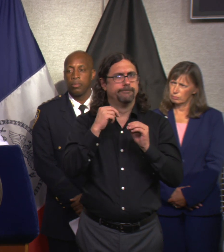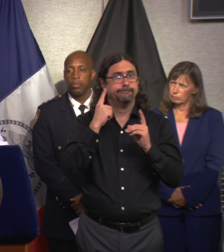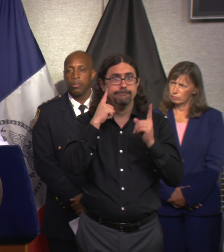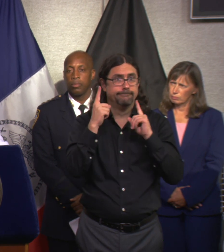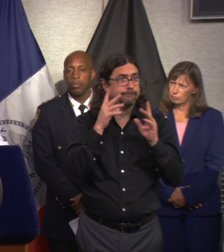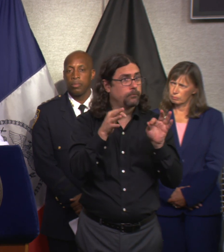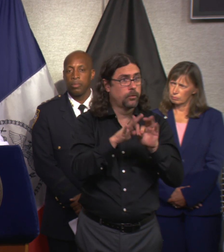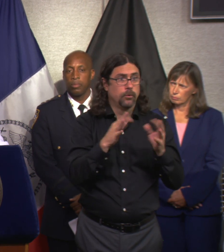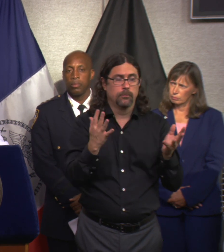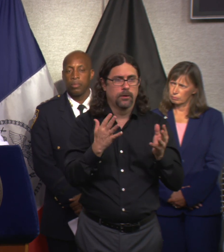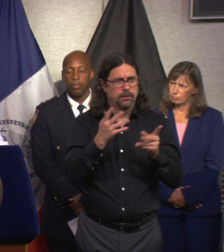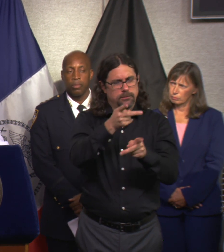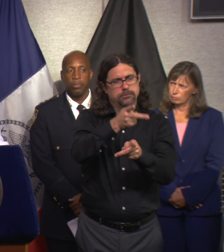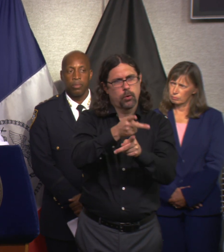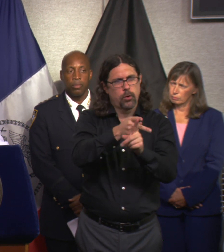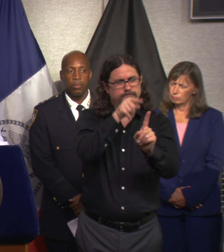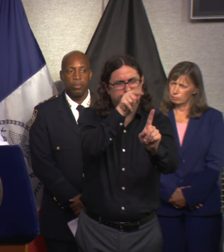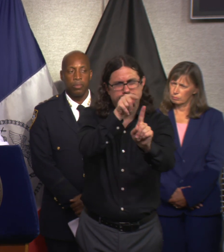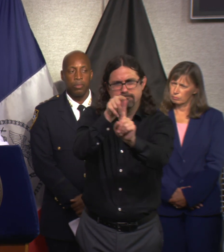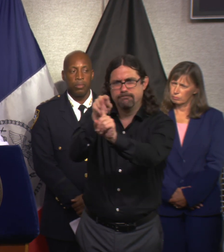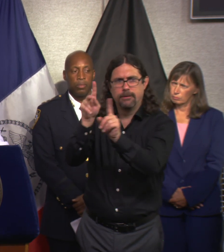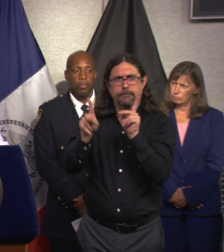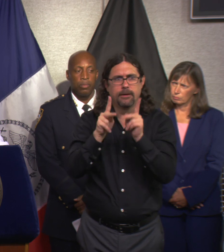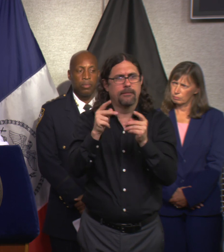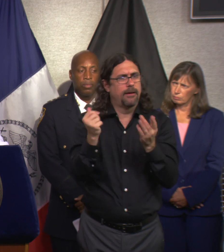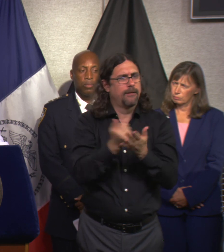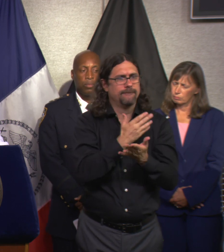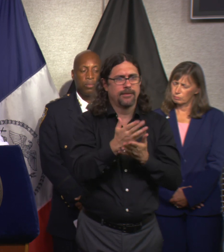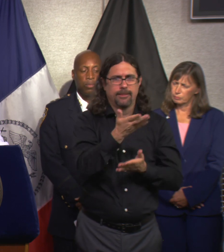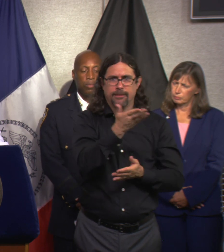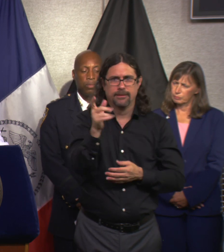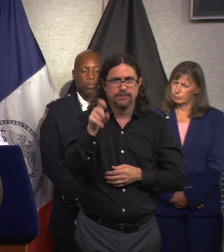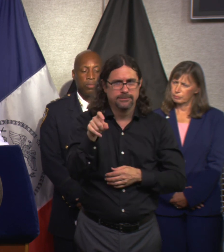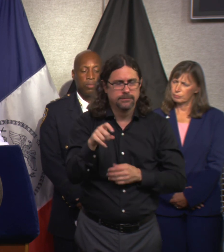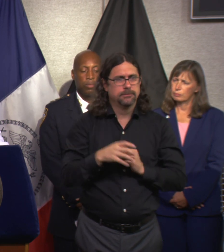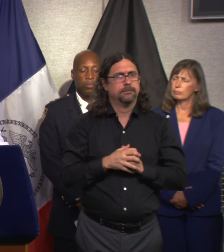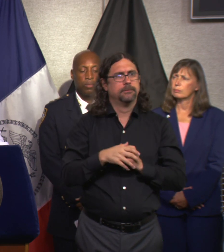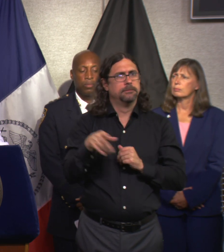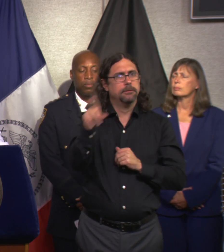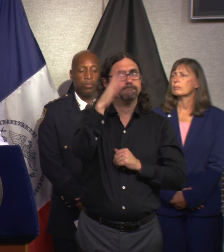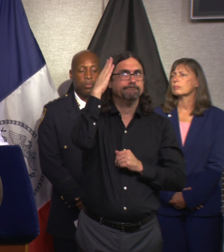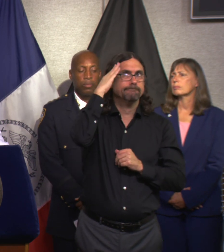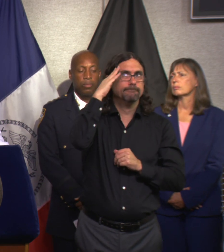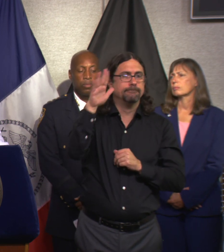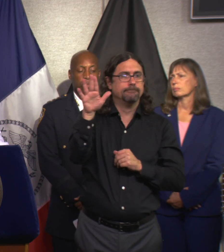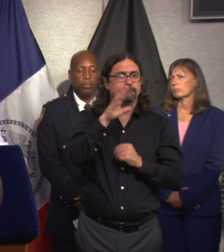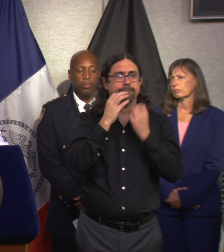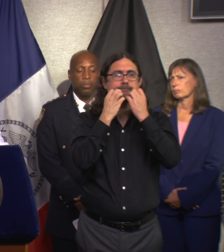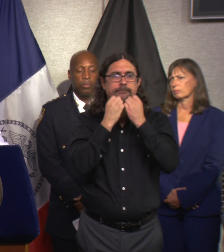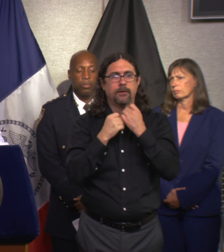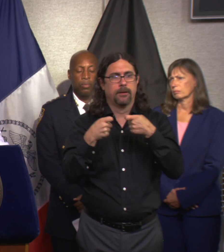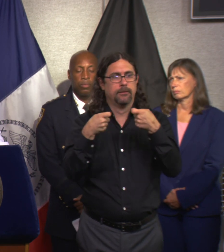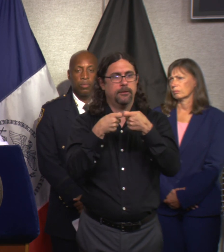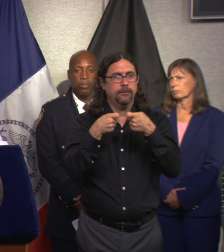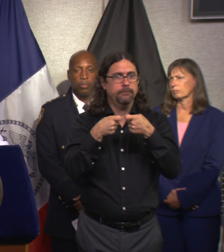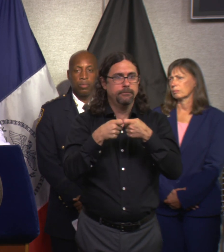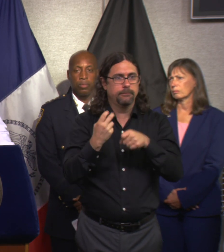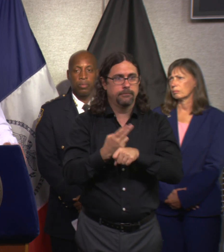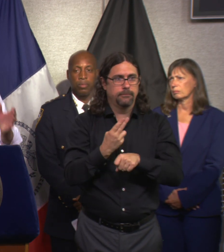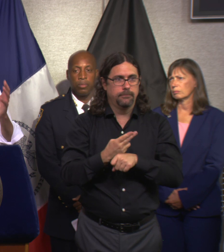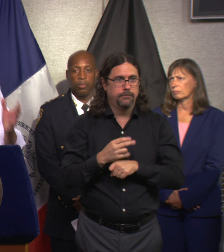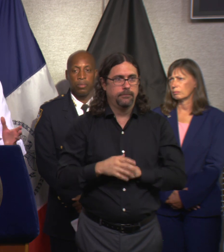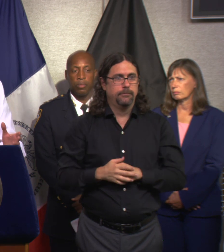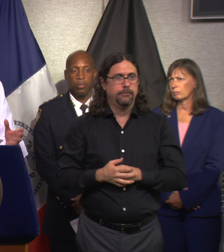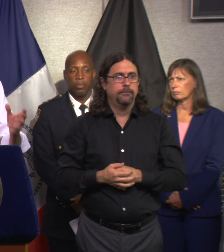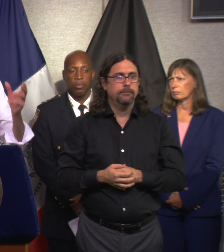smart about energy usage. We're not hearing at this point a particular challenge to the grid if we handle things normally. Again,